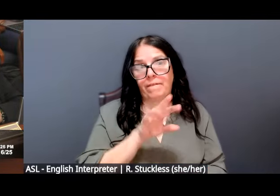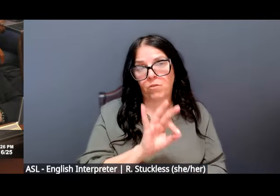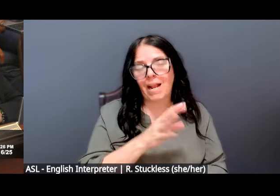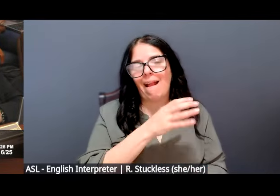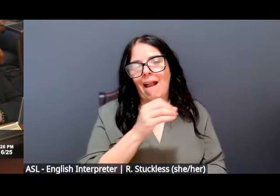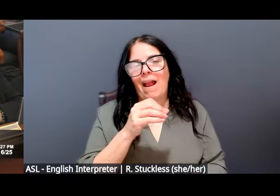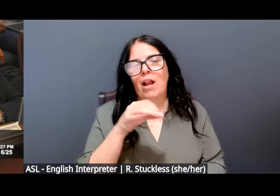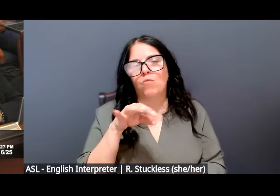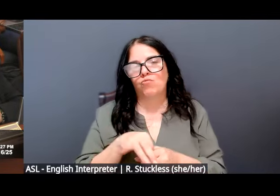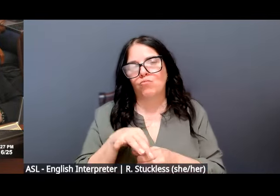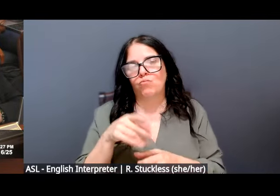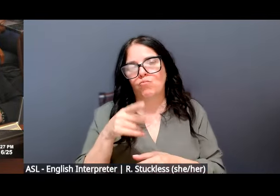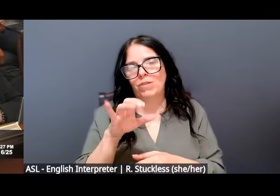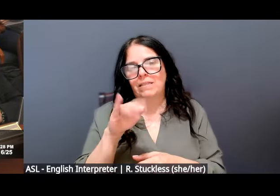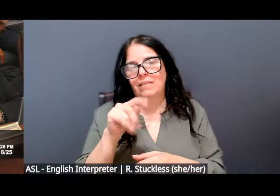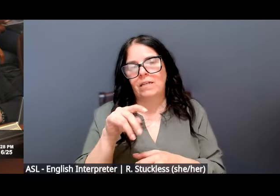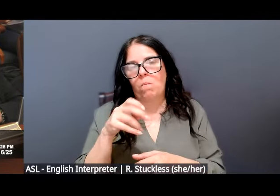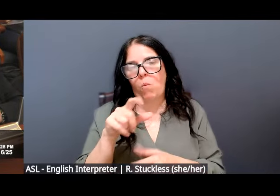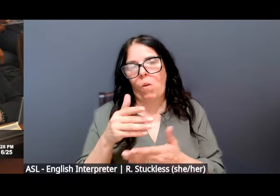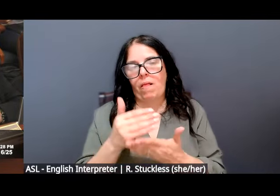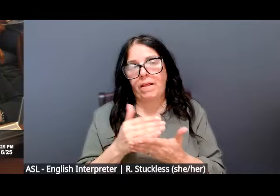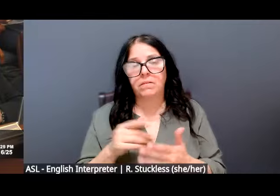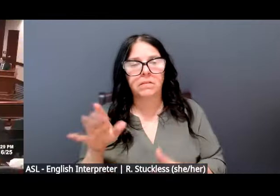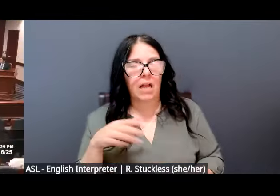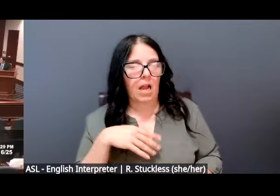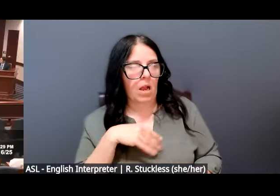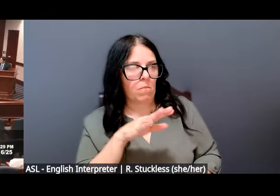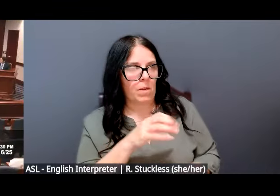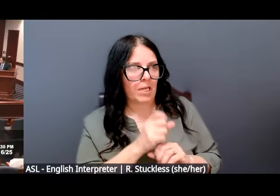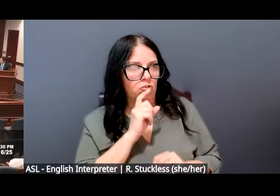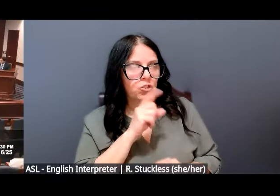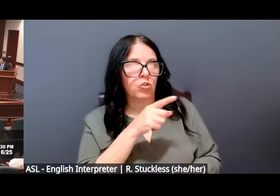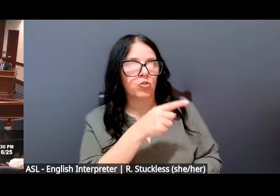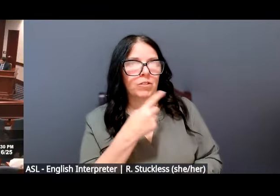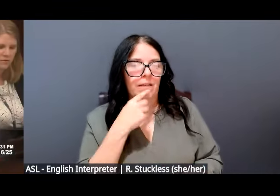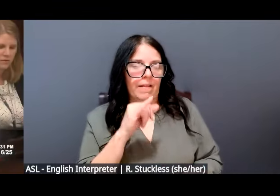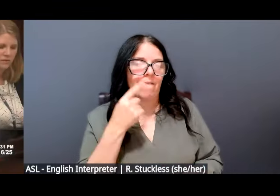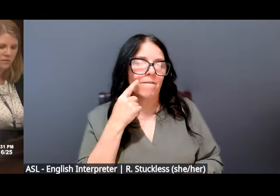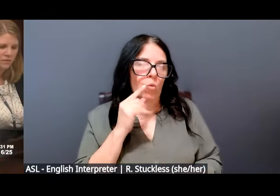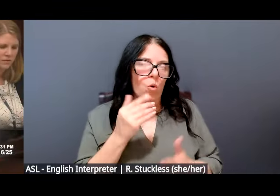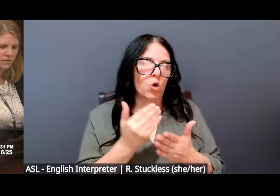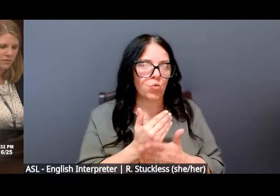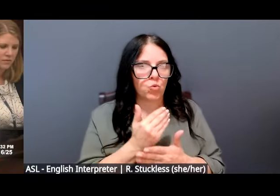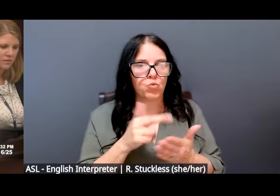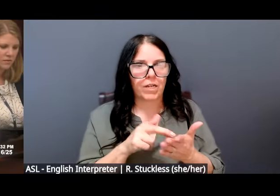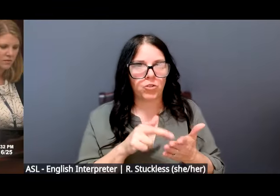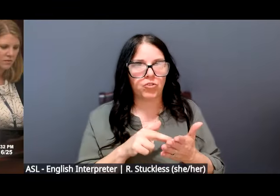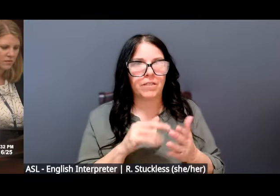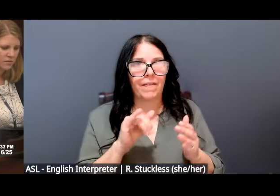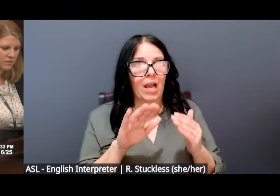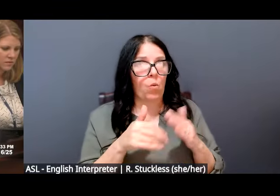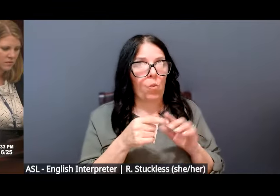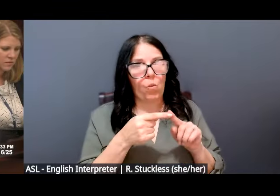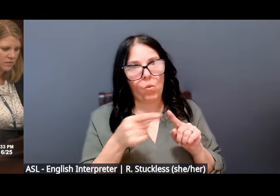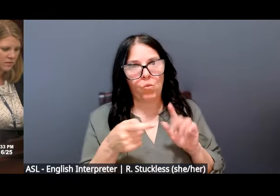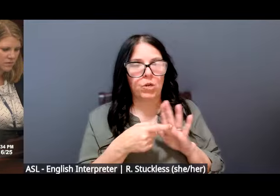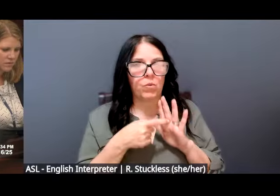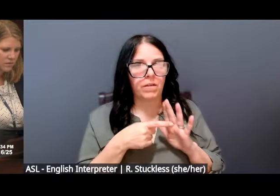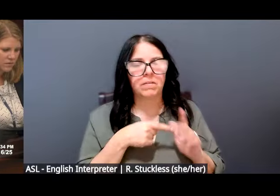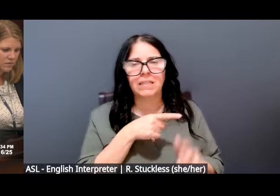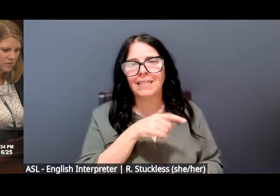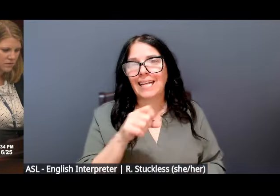So just make sure I understand, you're suggesting take out for new registrations require proof of citizenship, that whole line, that whole Right, phrase? because I think